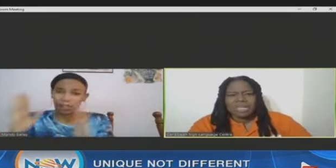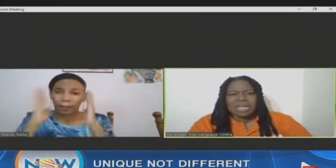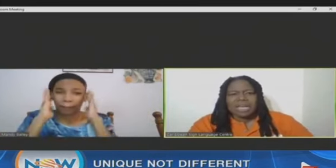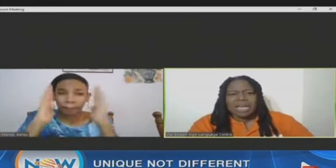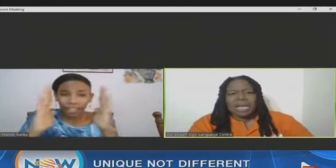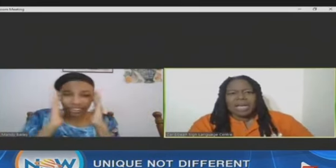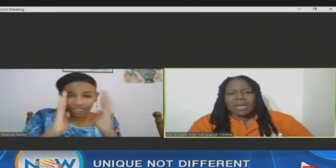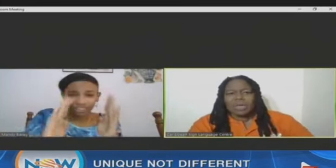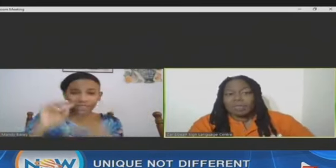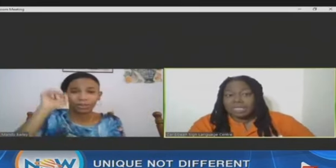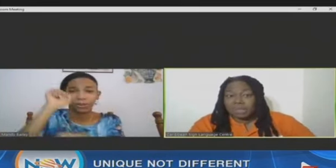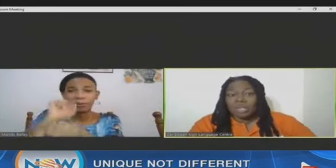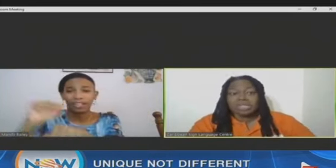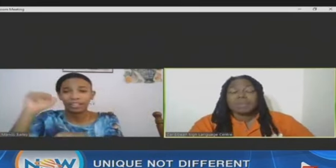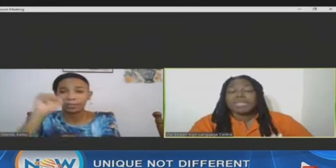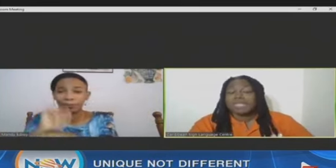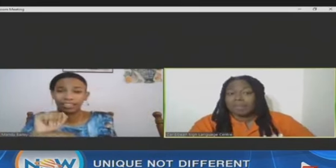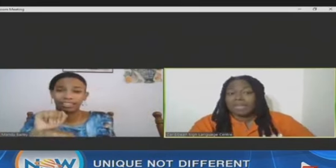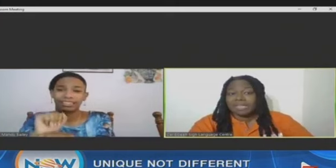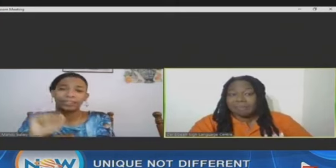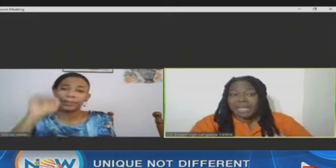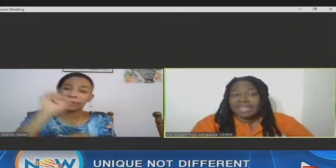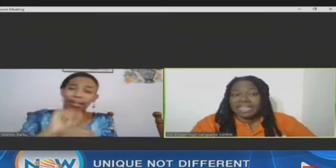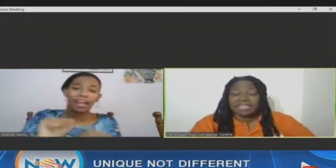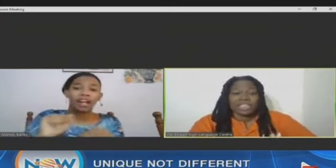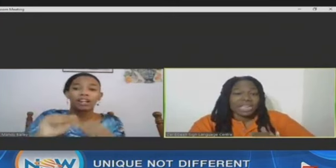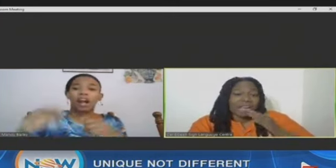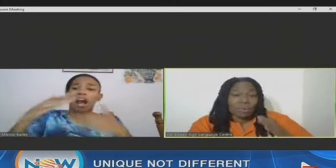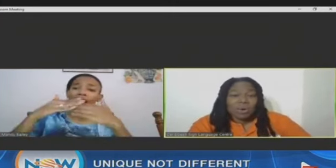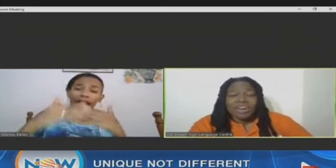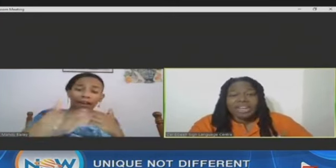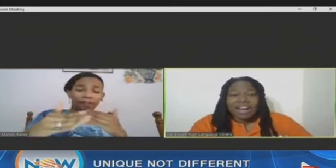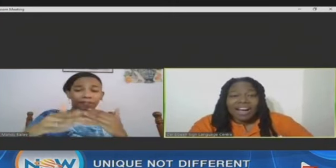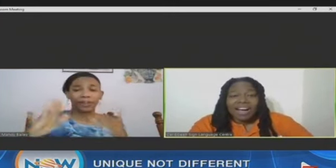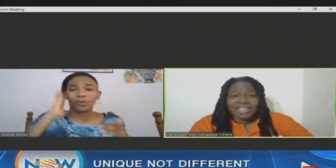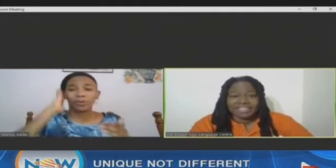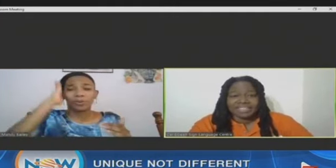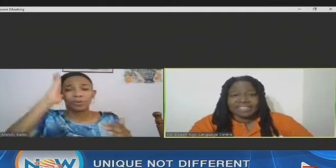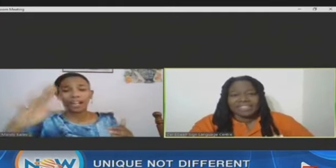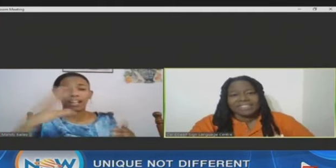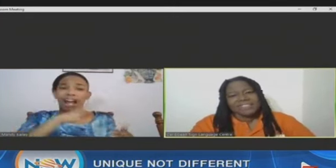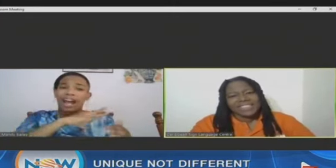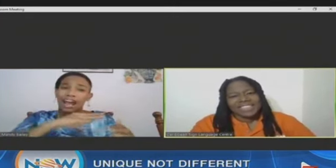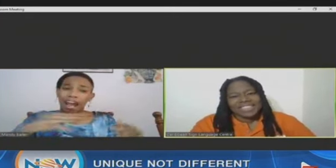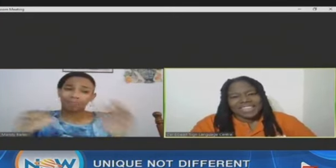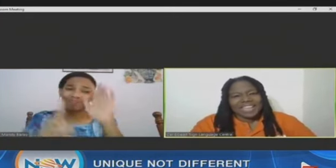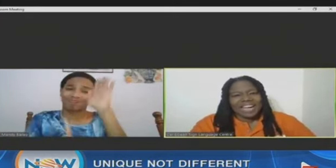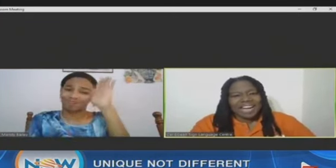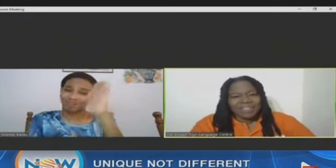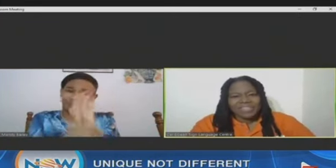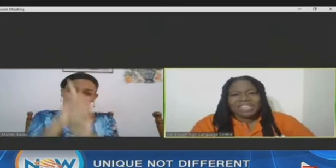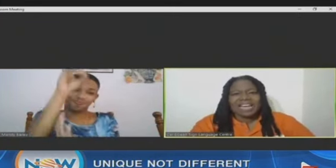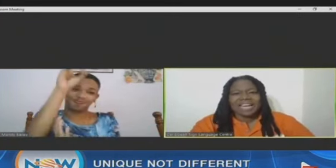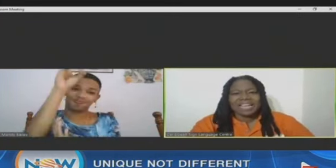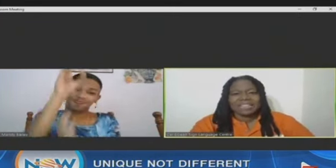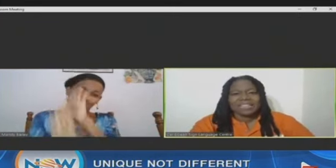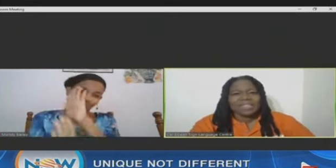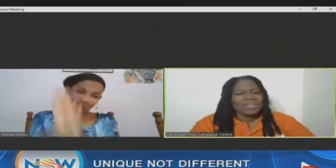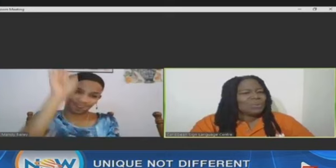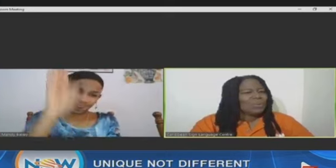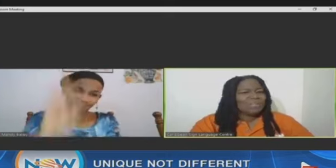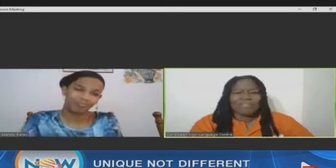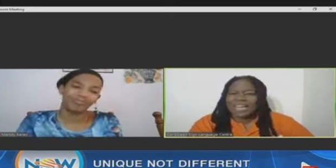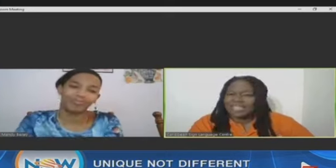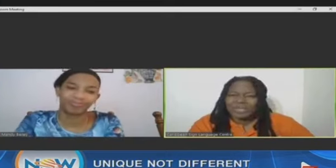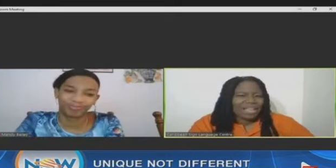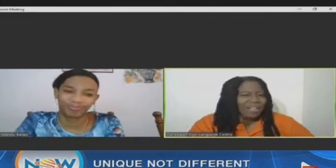dreams. You must also be disciplined, pay attention, and work hard. After that,